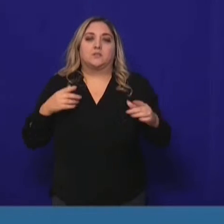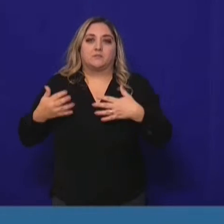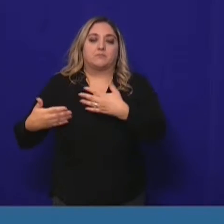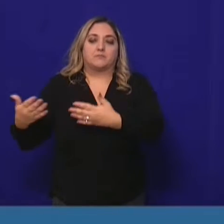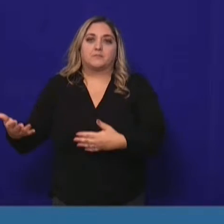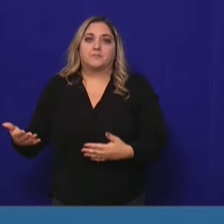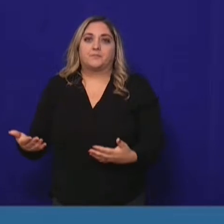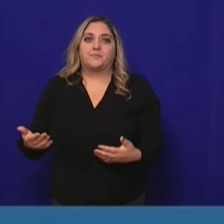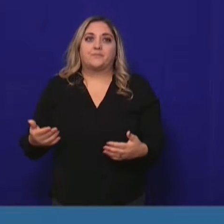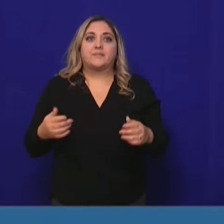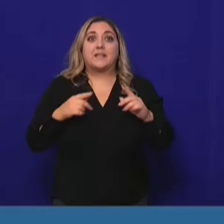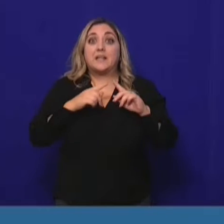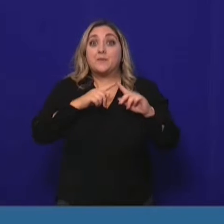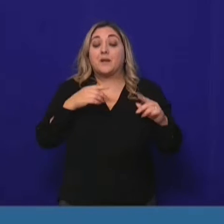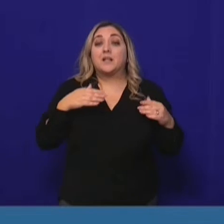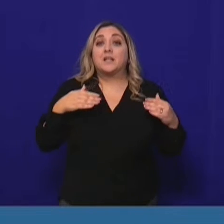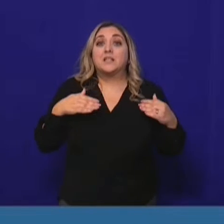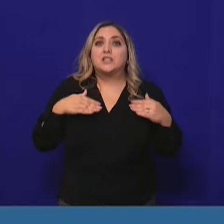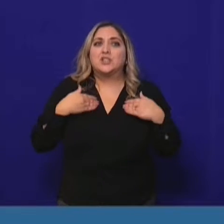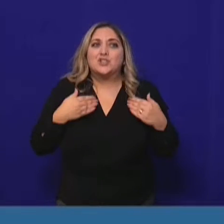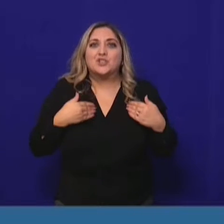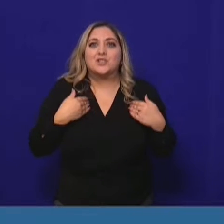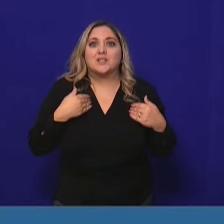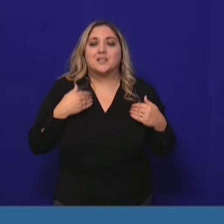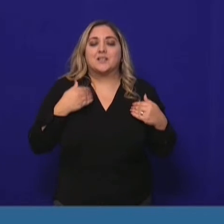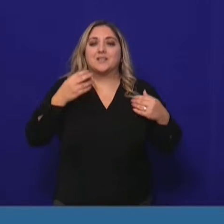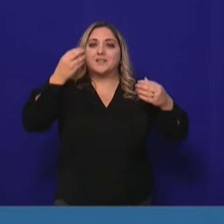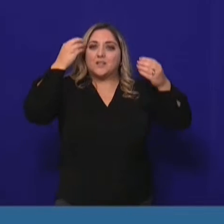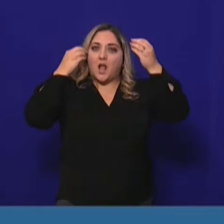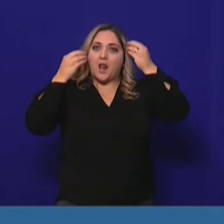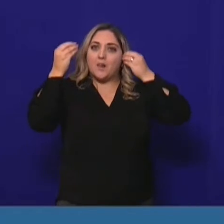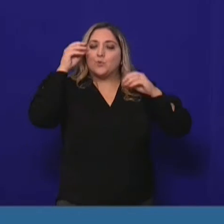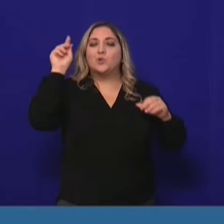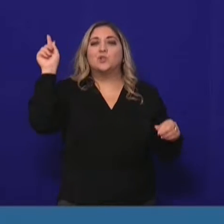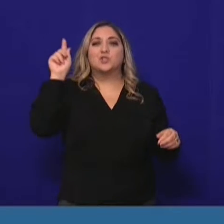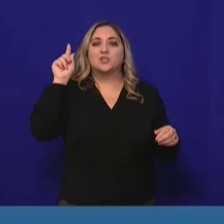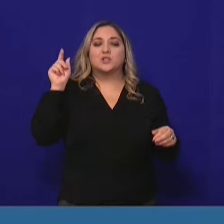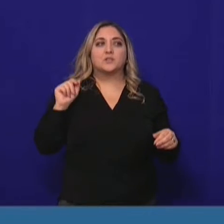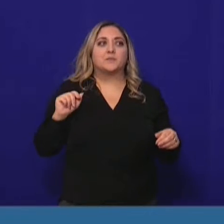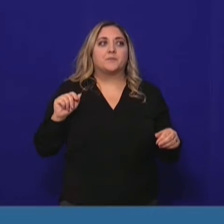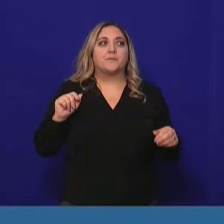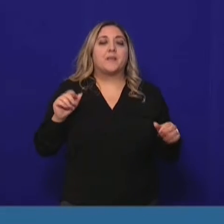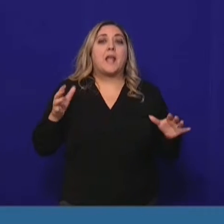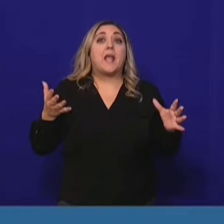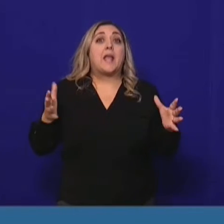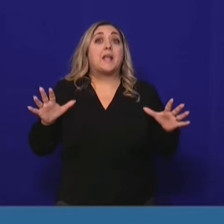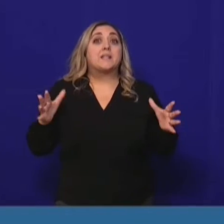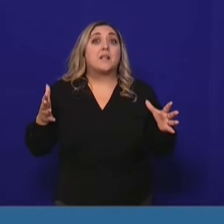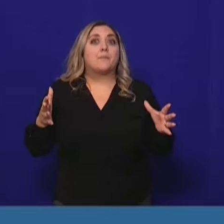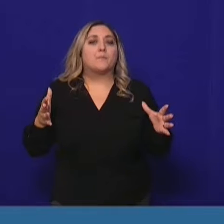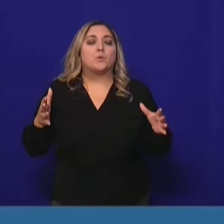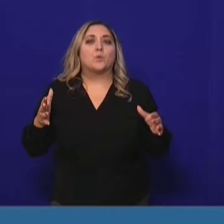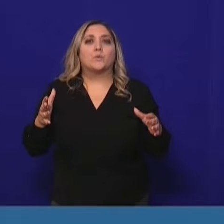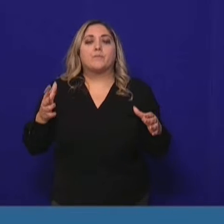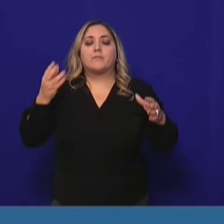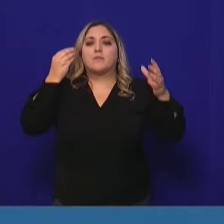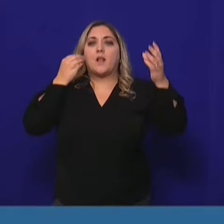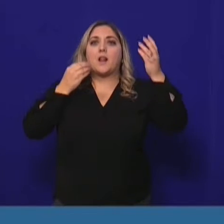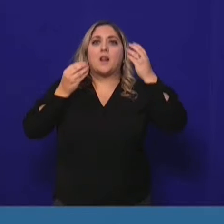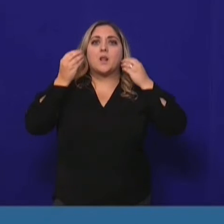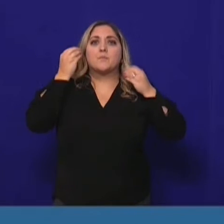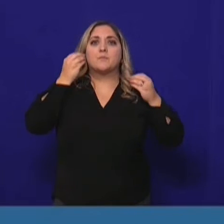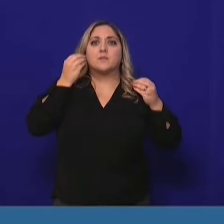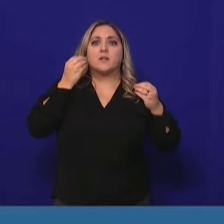dan kollu. Però li nixtieq ukoll hija li tallimna ħafna minn din il-pandemija. Pereżempju, il-fatt li